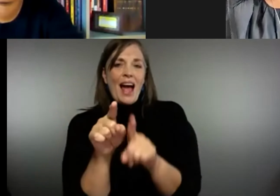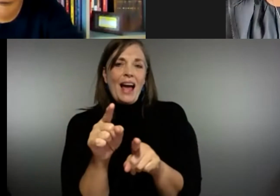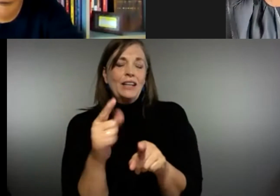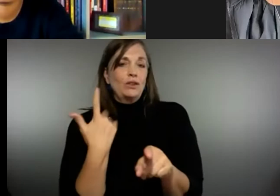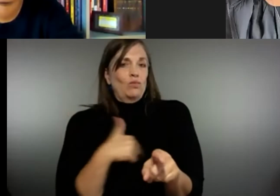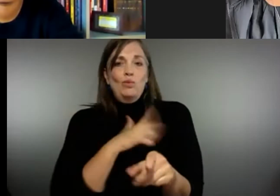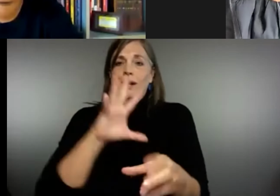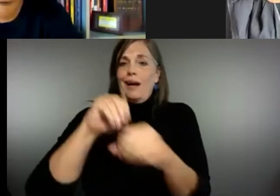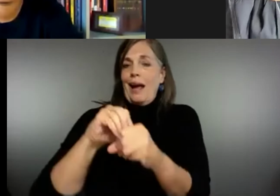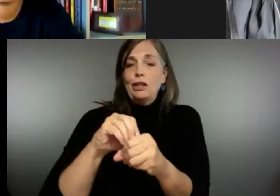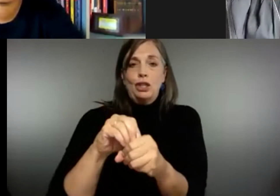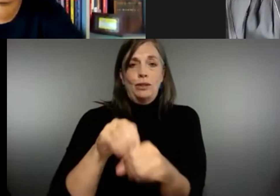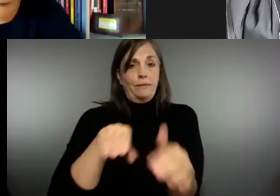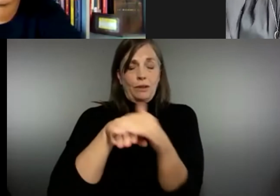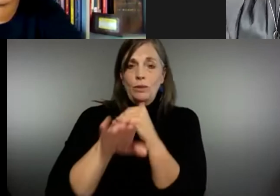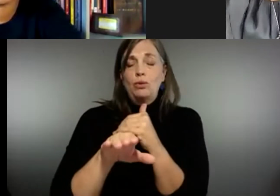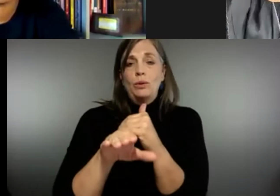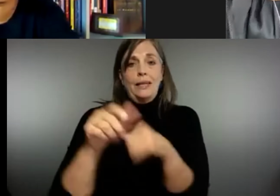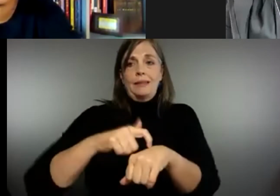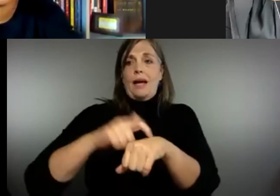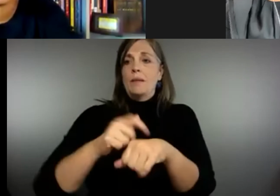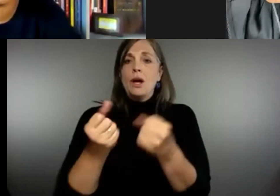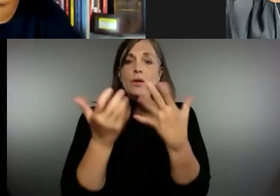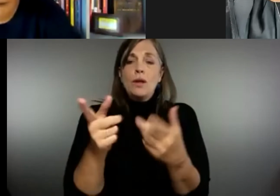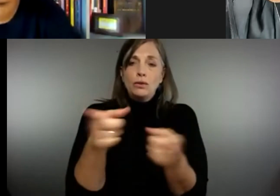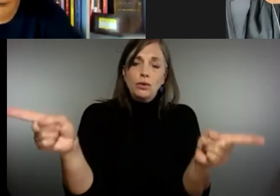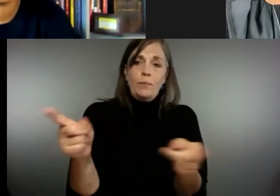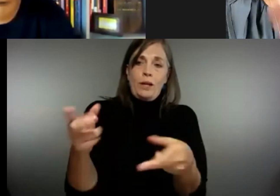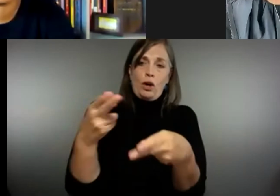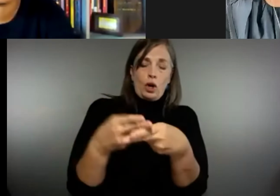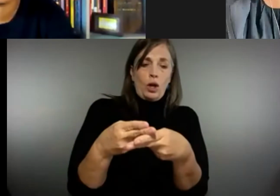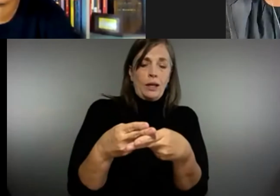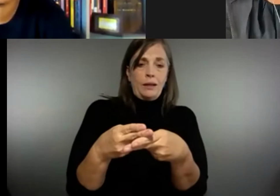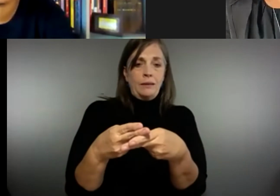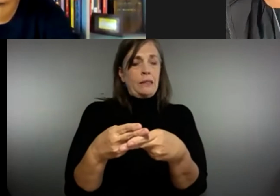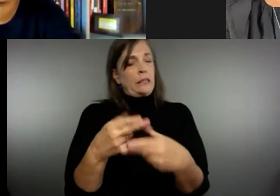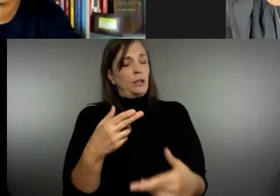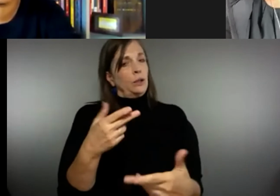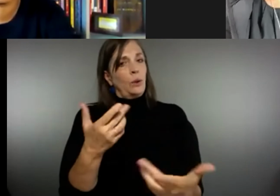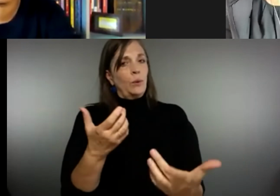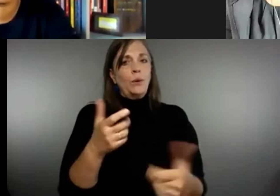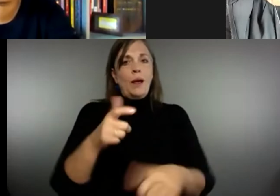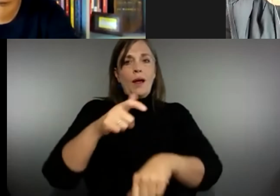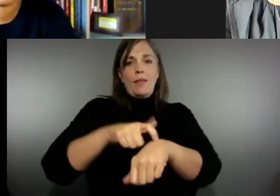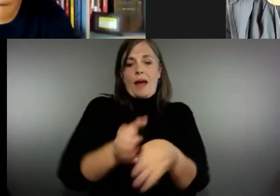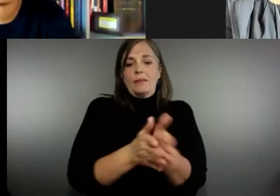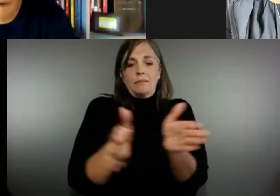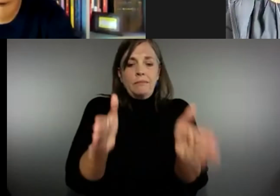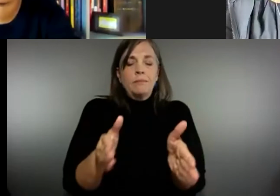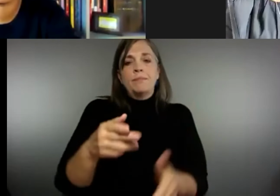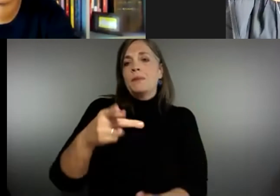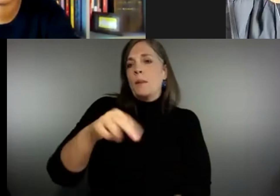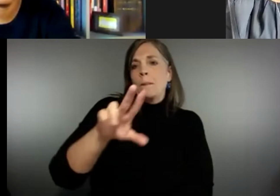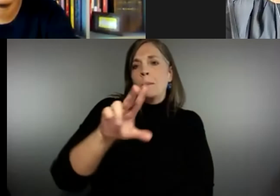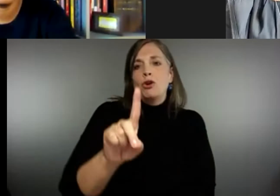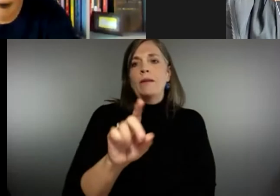in you know as we enter this period of time that so many are referring to as a period of austerity although i fundamentally reject that notion anyway um but